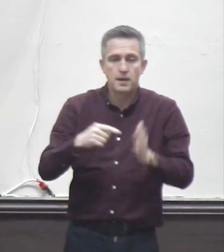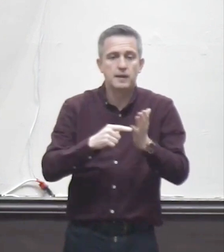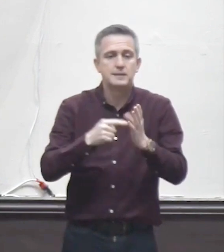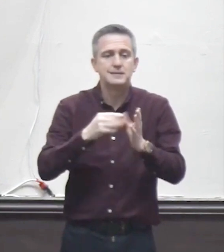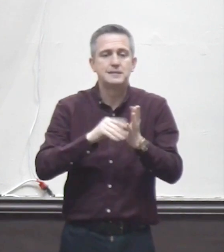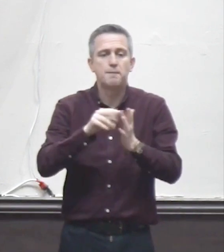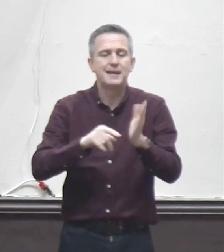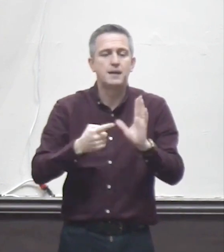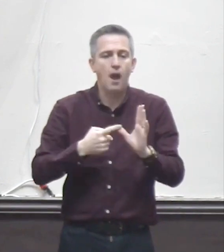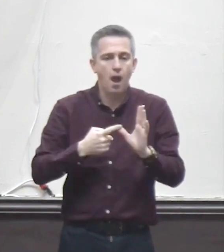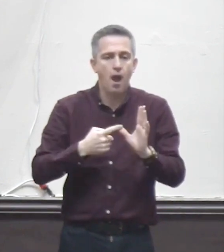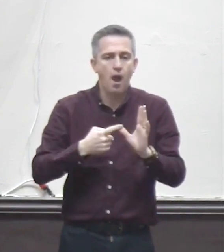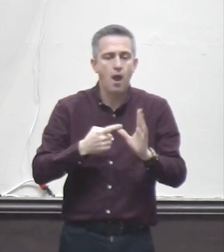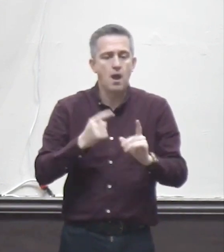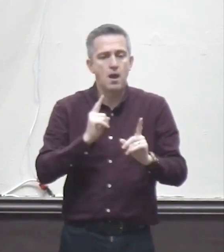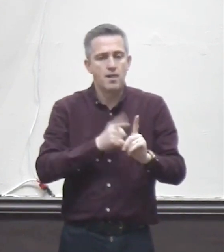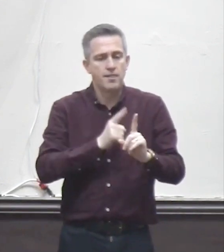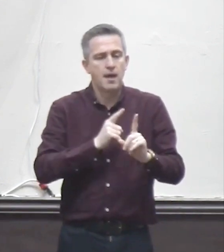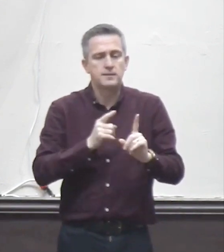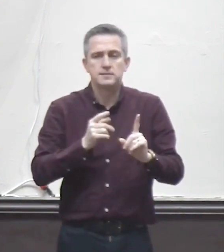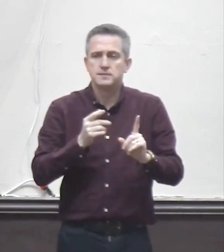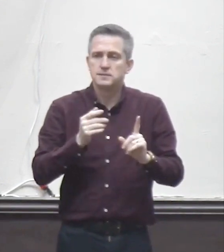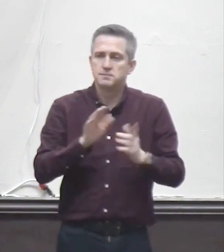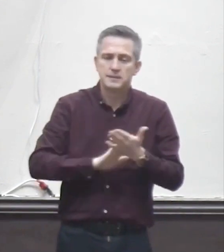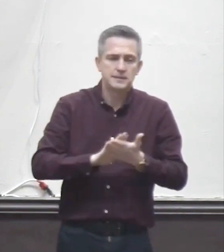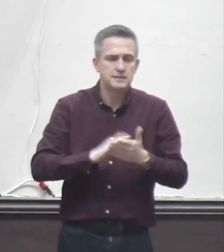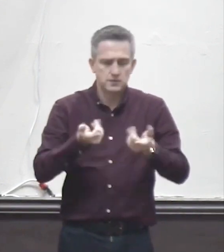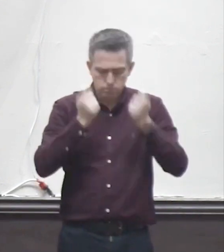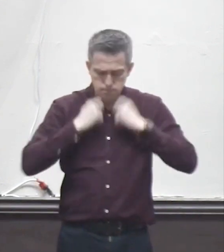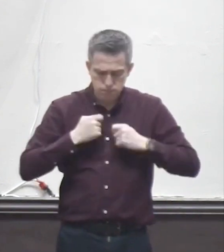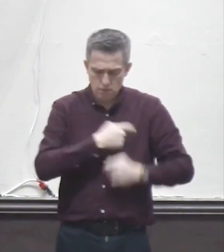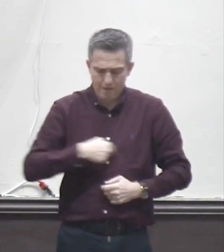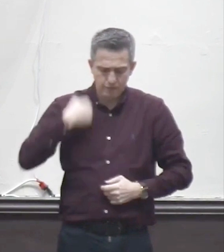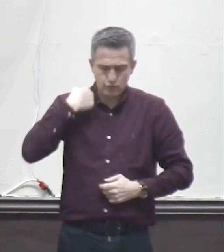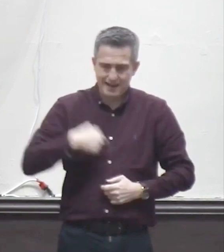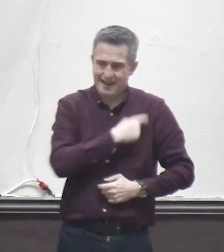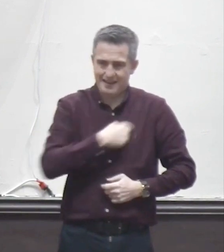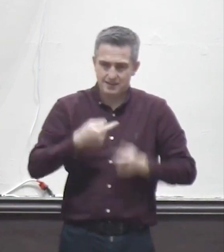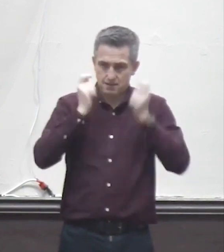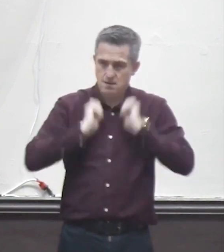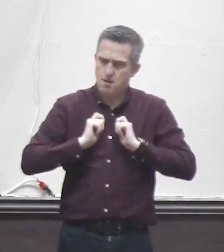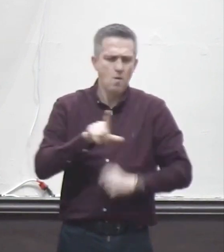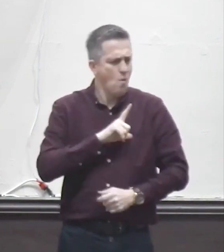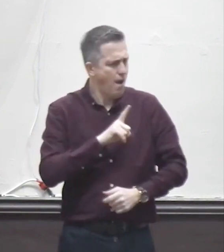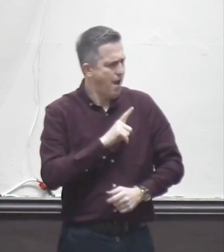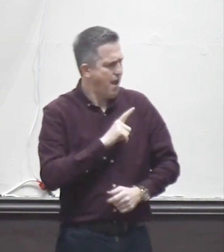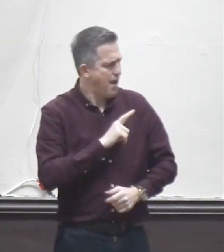Tamima, it's an amulet that people hang around their necks. Why do they hang